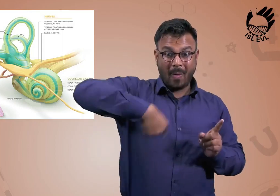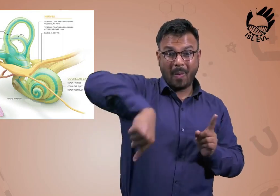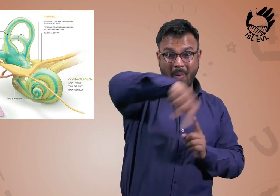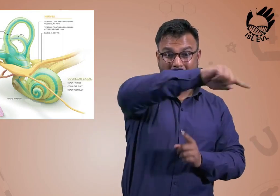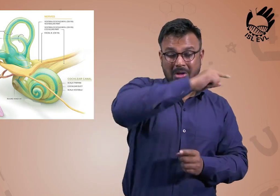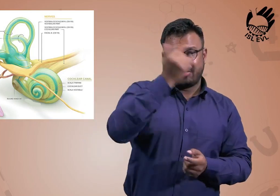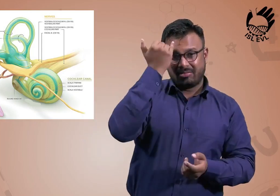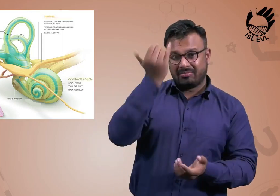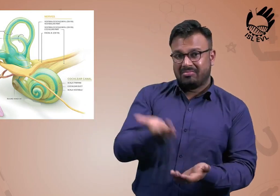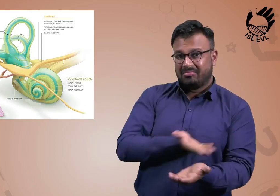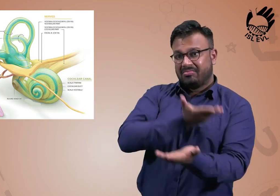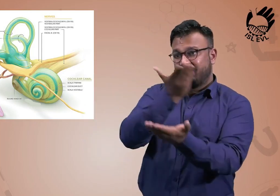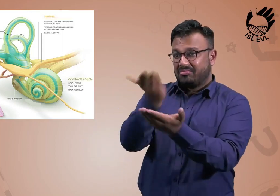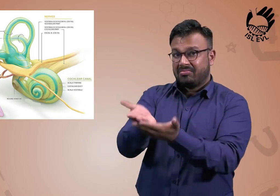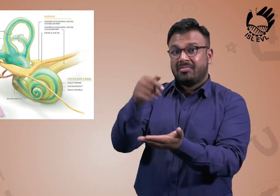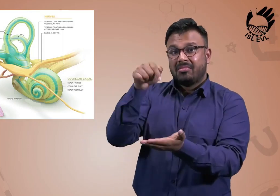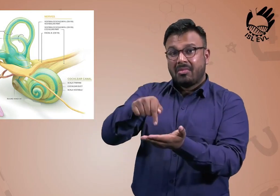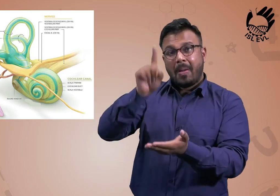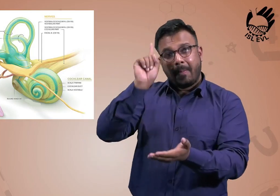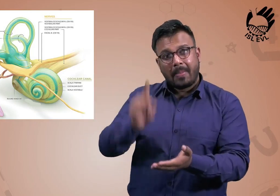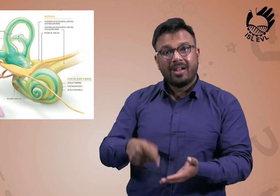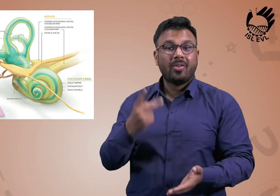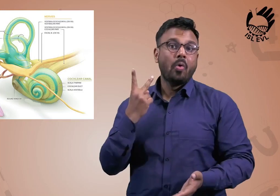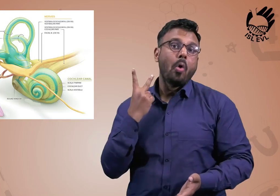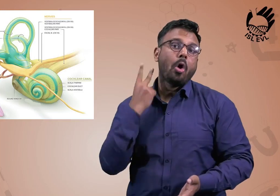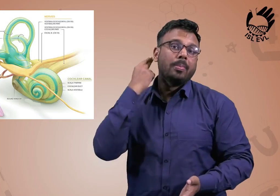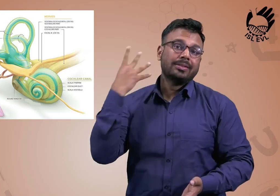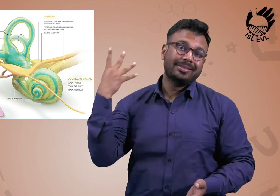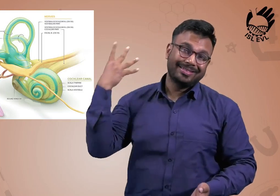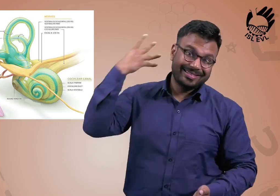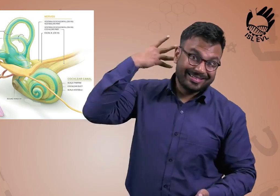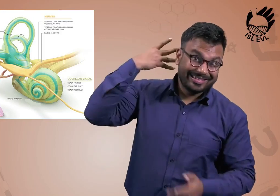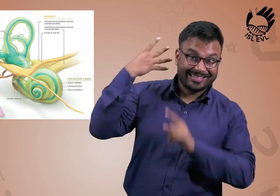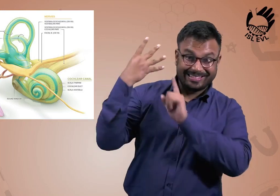Also, sometimes cochlea might be damaged from birth,